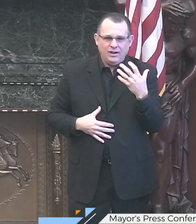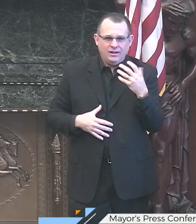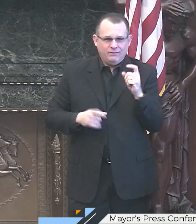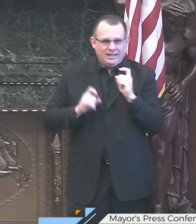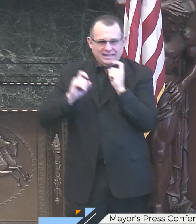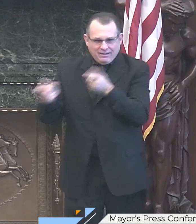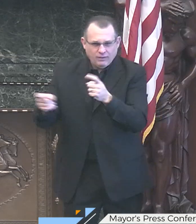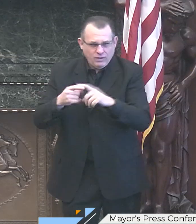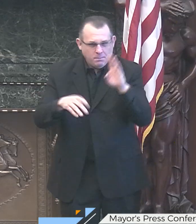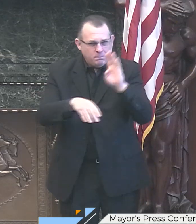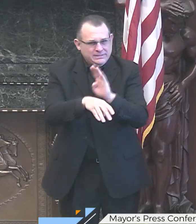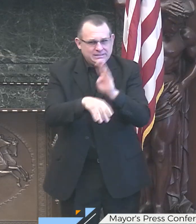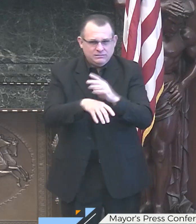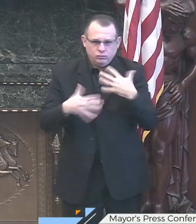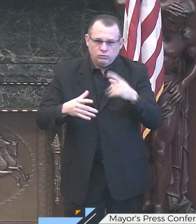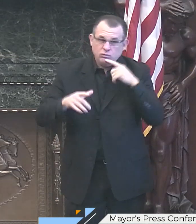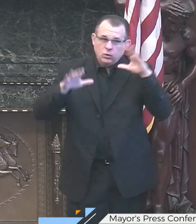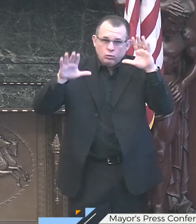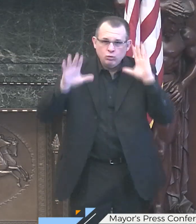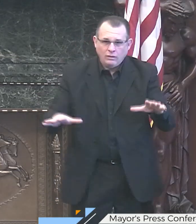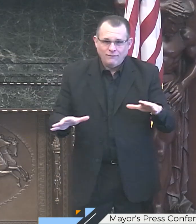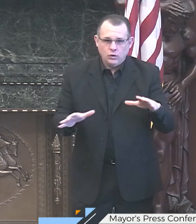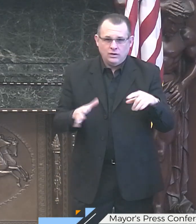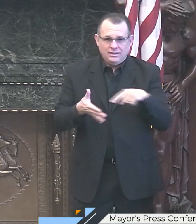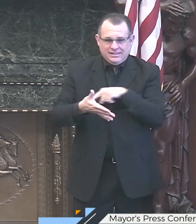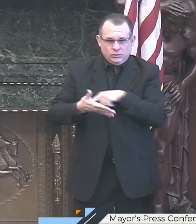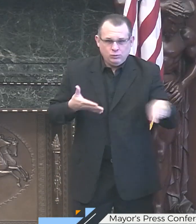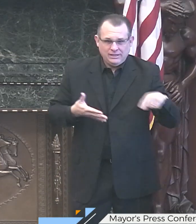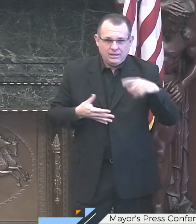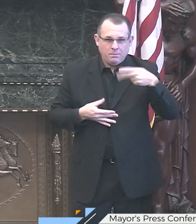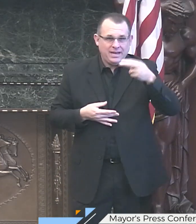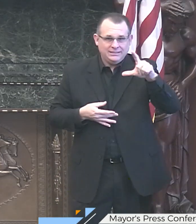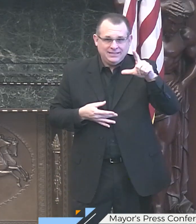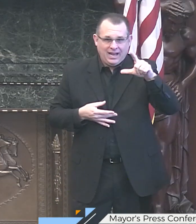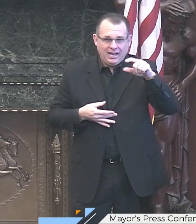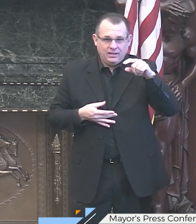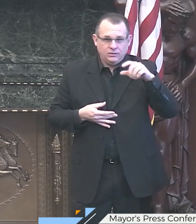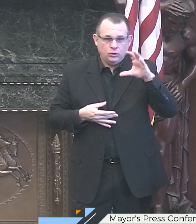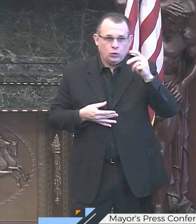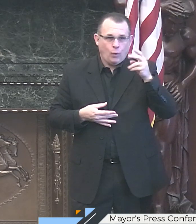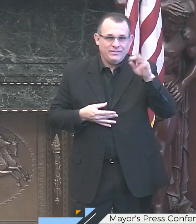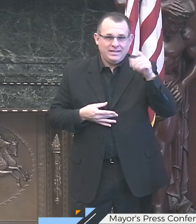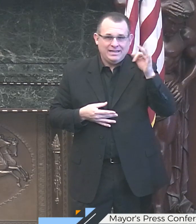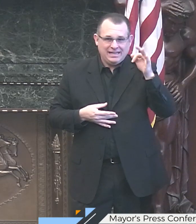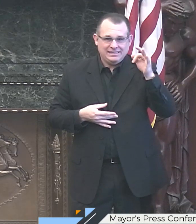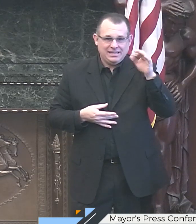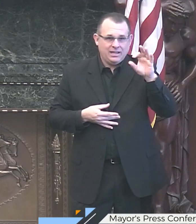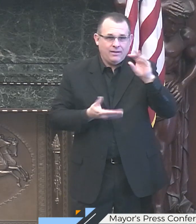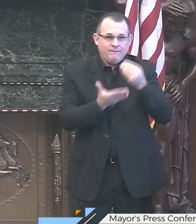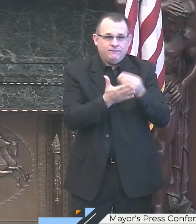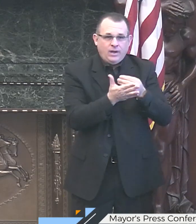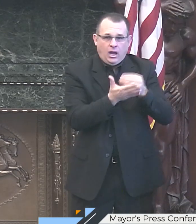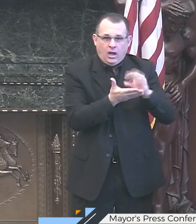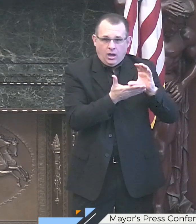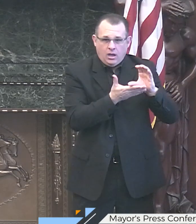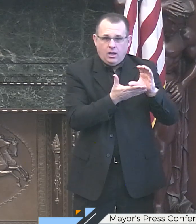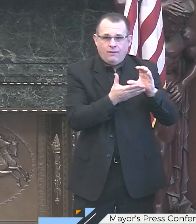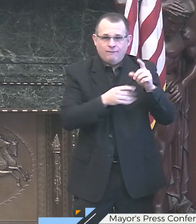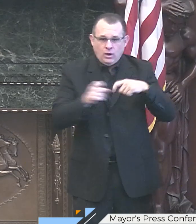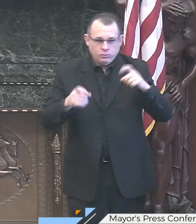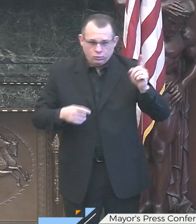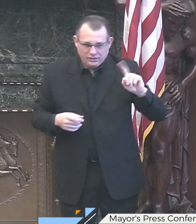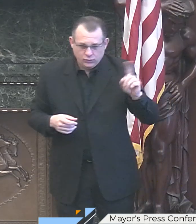also stepped up. This week, the PHL COVID-19 Fund received substantial commitments from Dow Chemical,